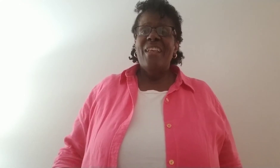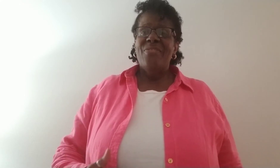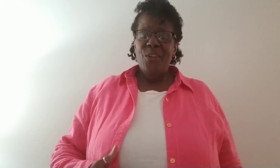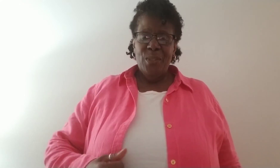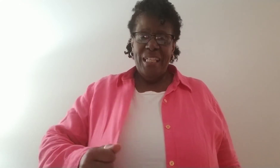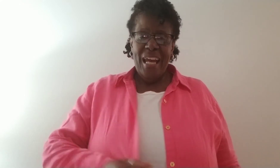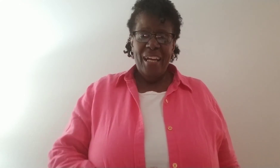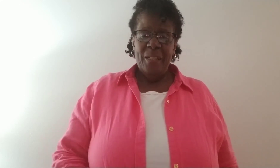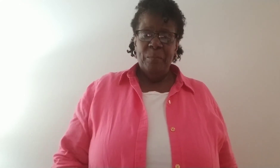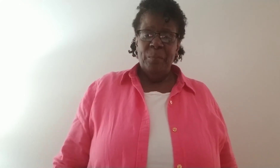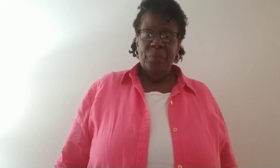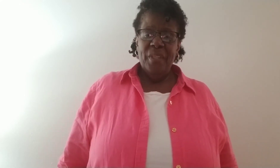81,739.